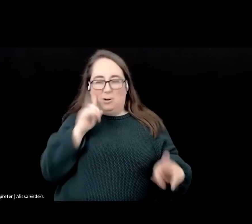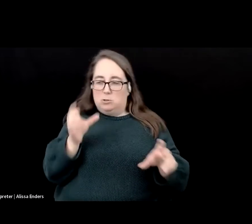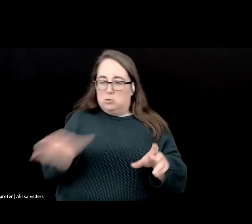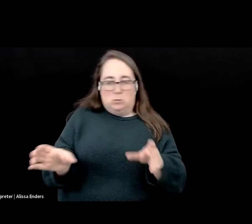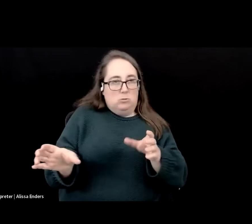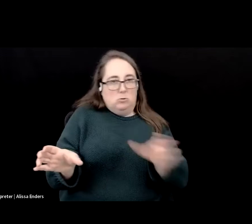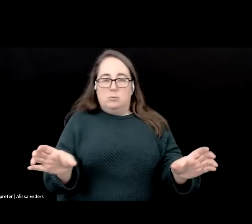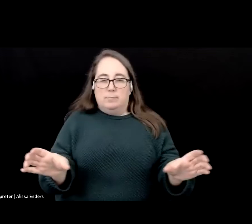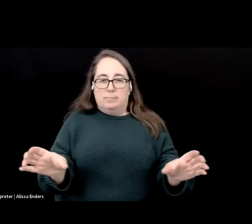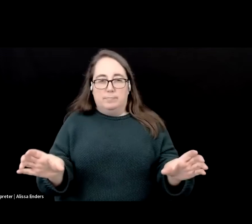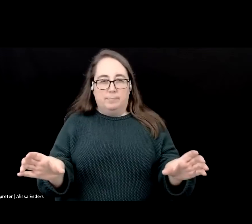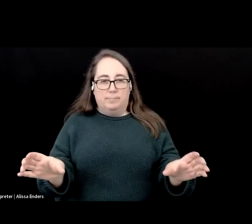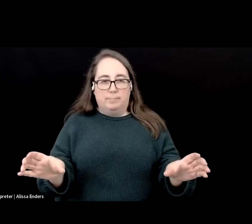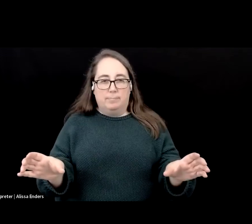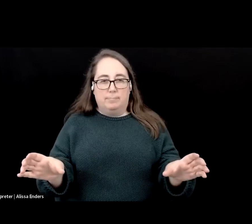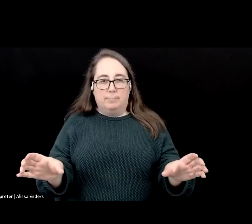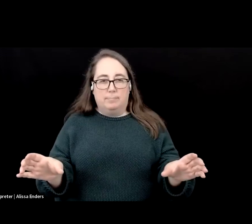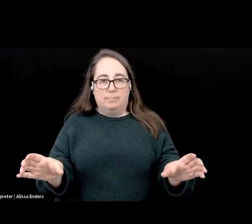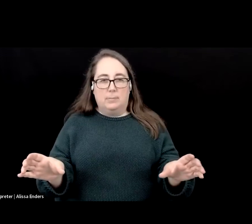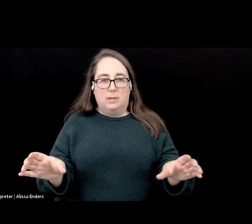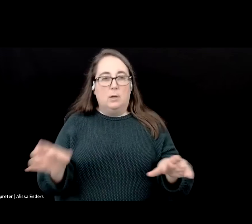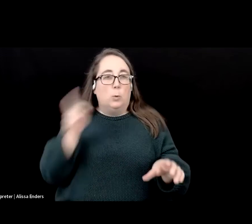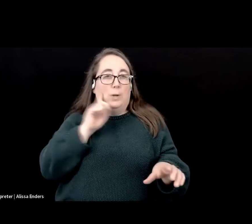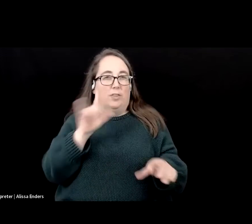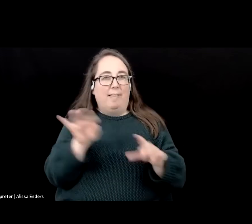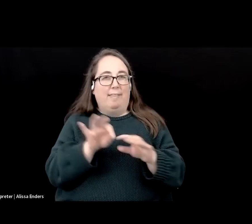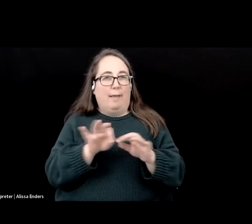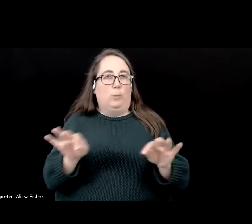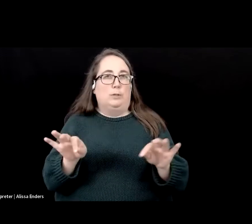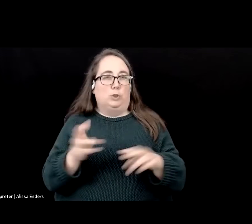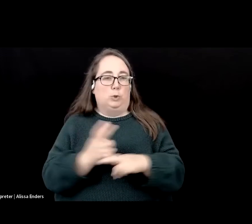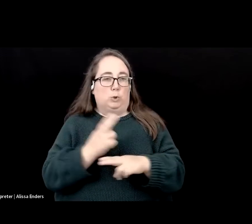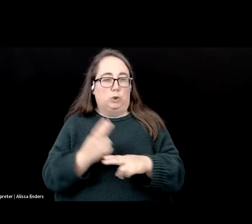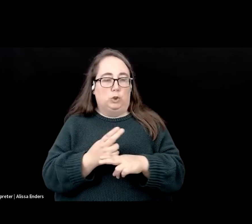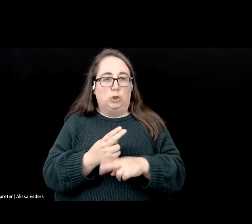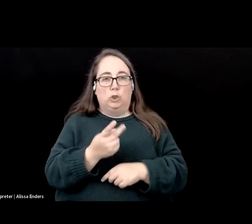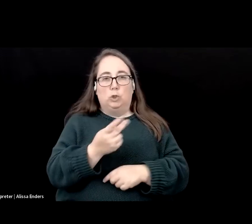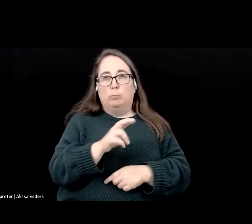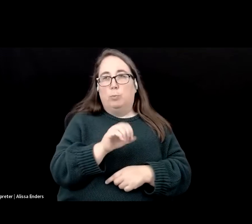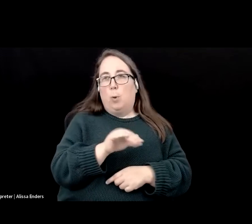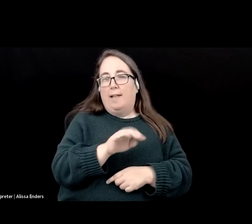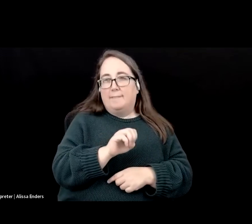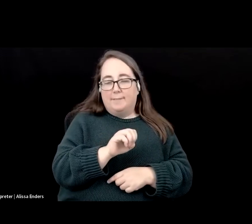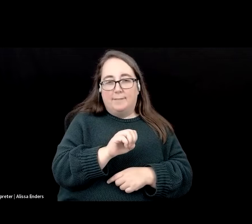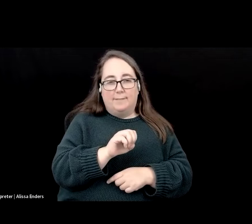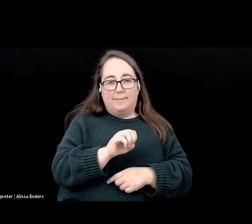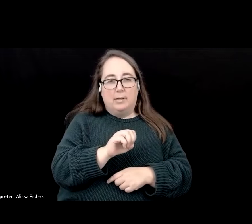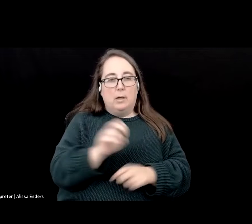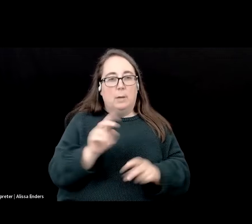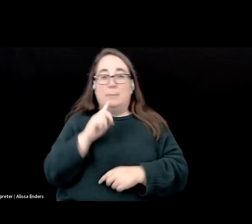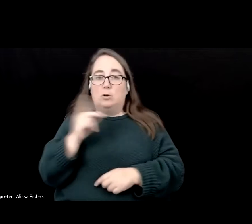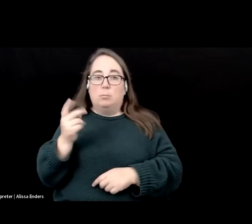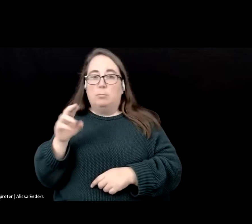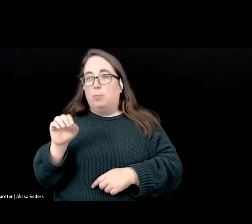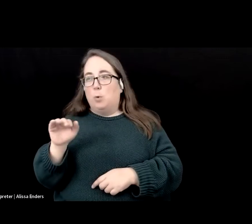of demonizing language thrown around, right? You're pro-life, people who are pro-choice are